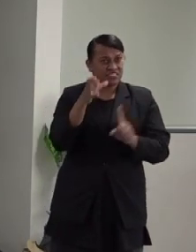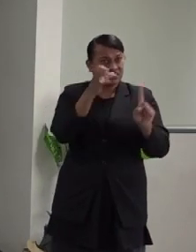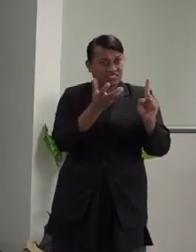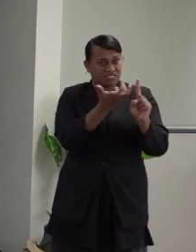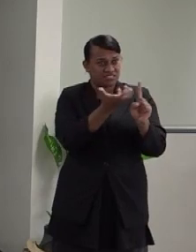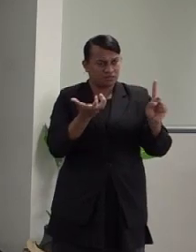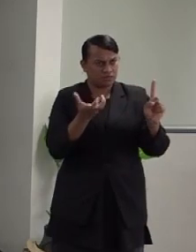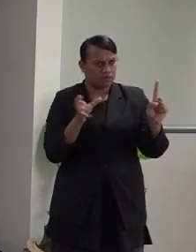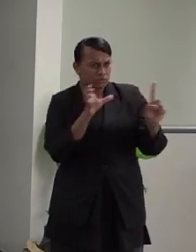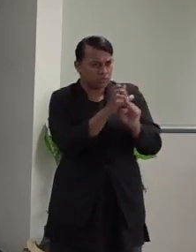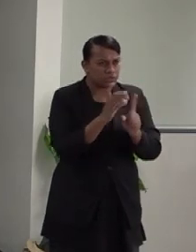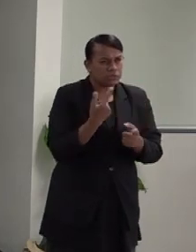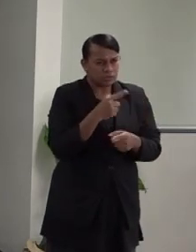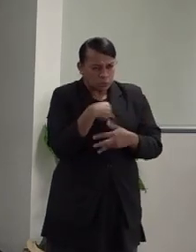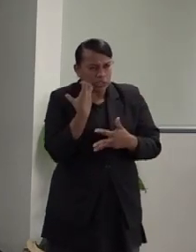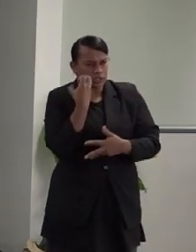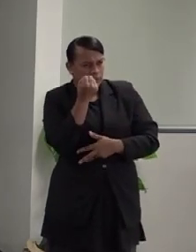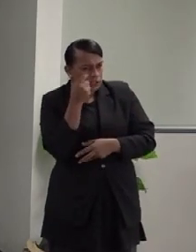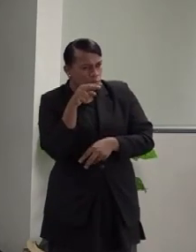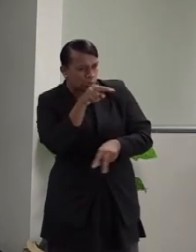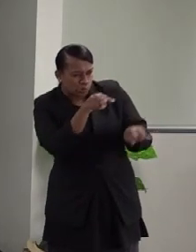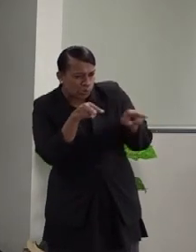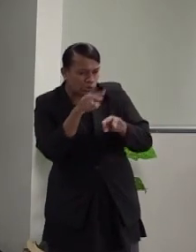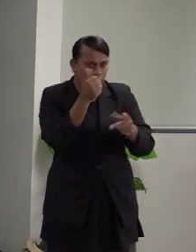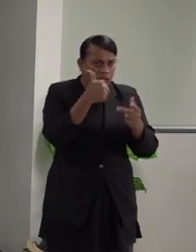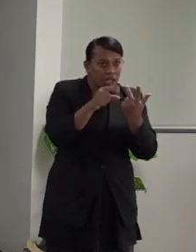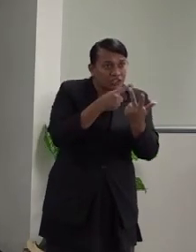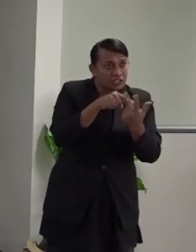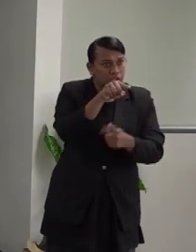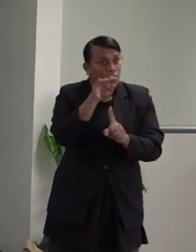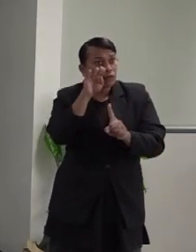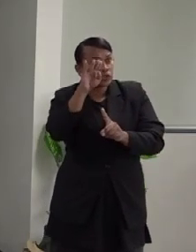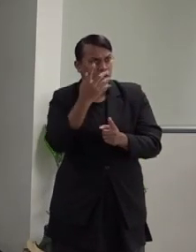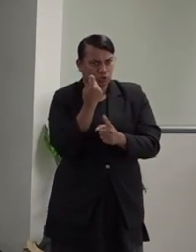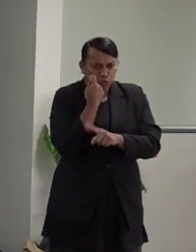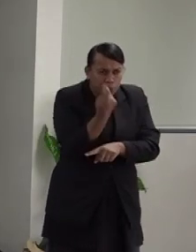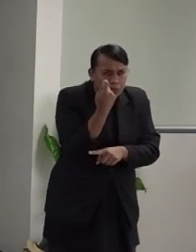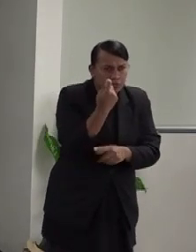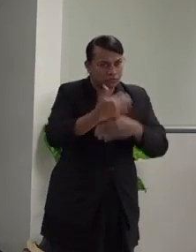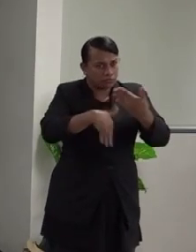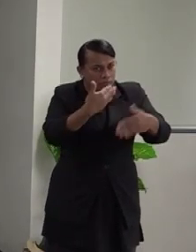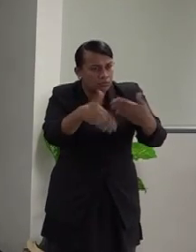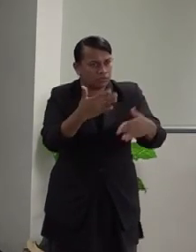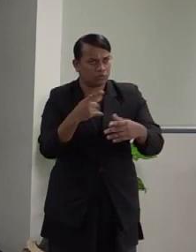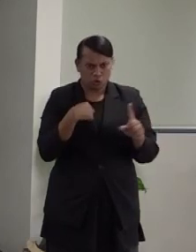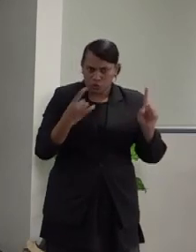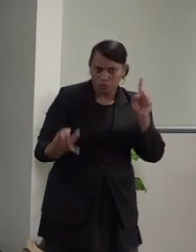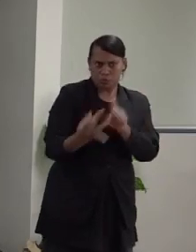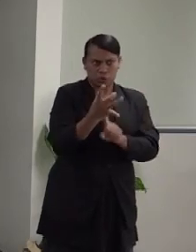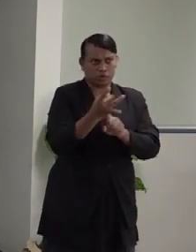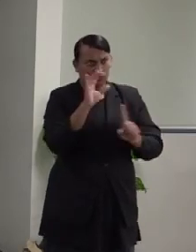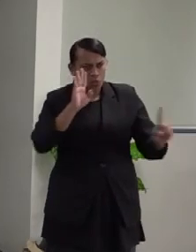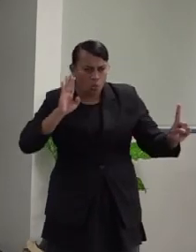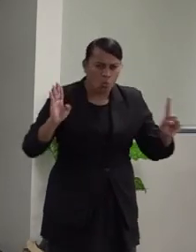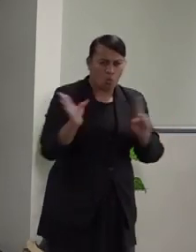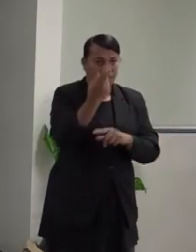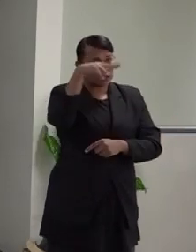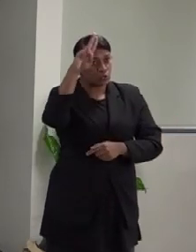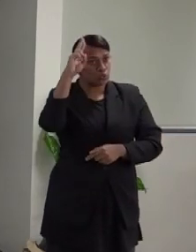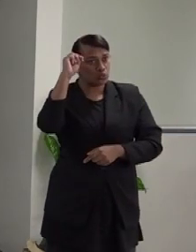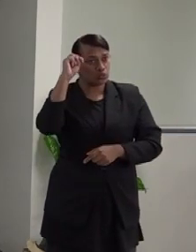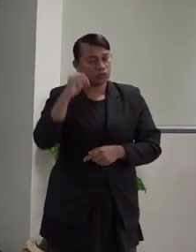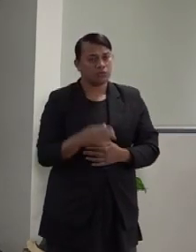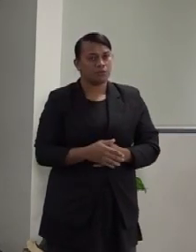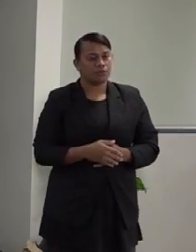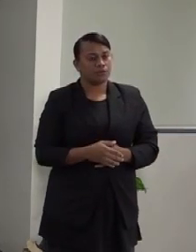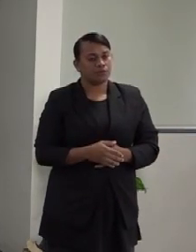cases in the near future. That is why it's vital everyone in Fiji,